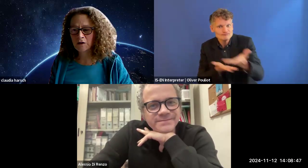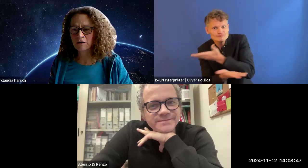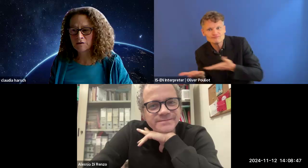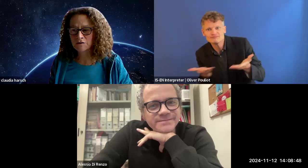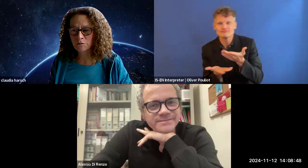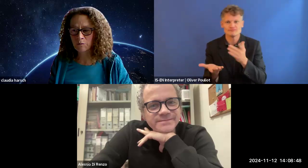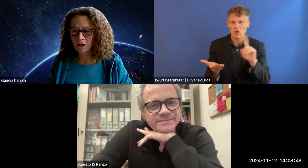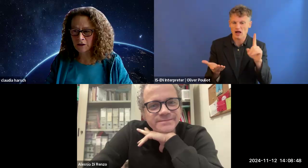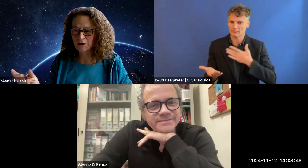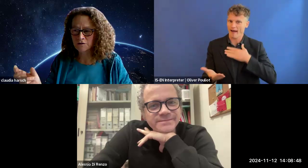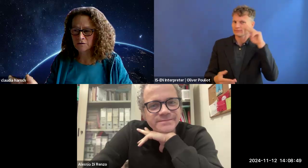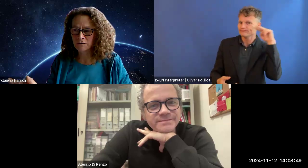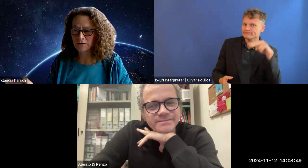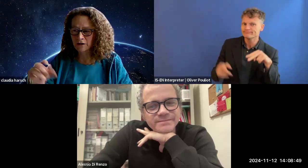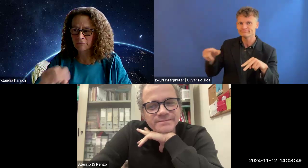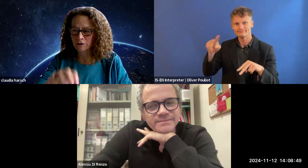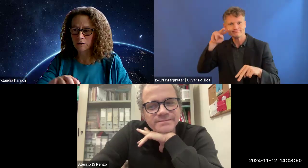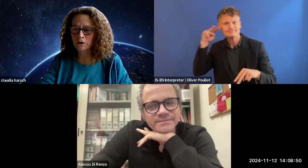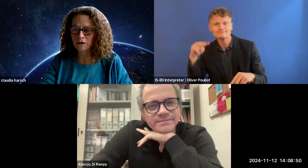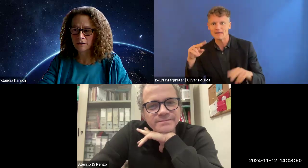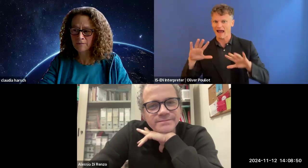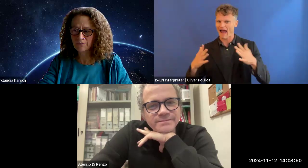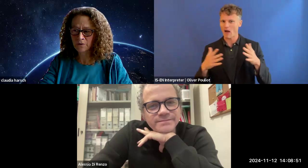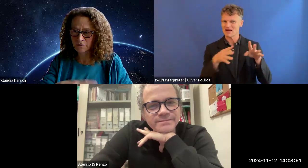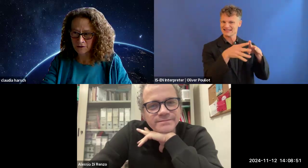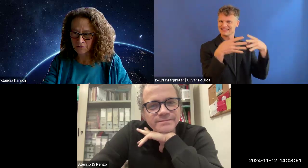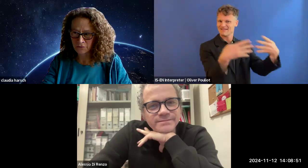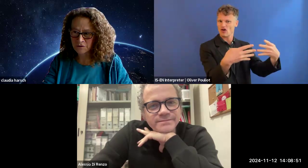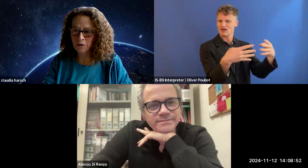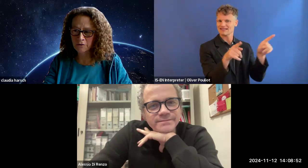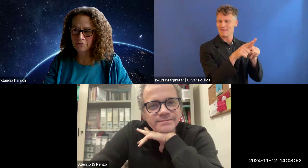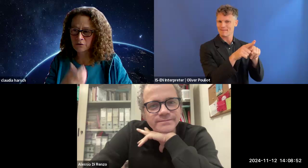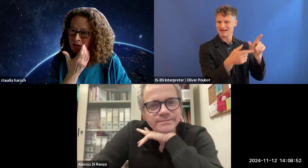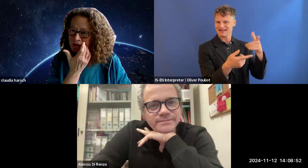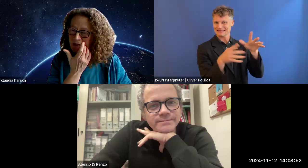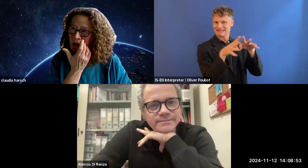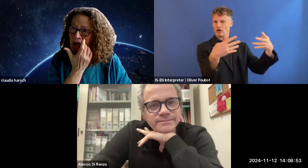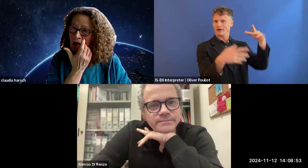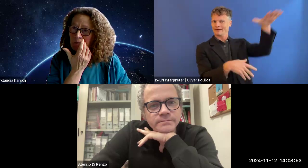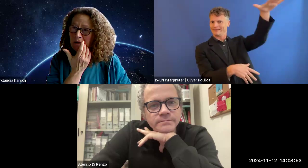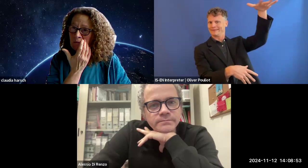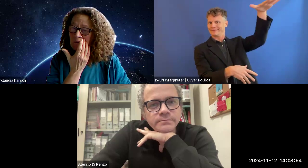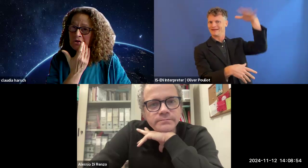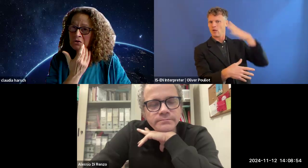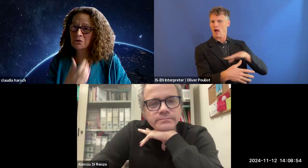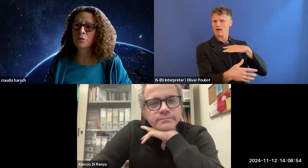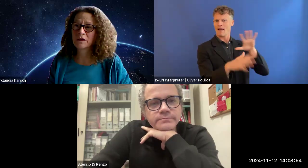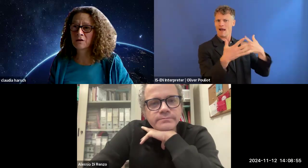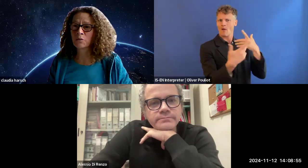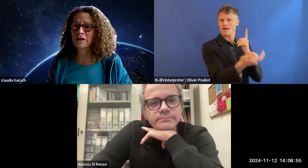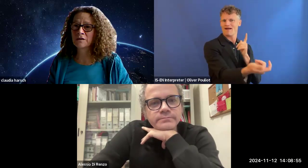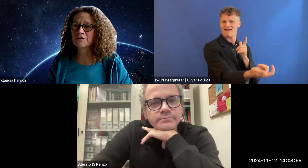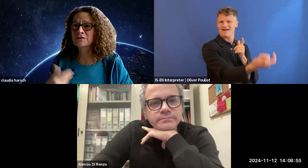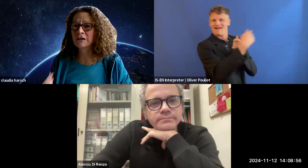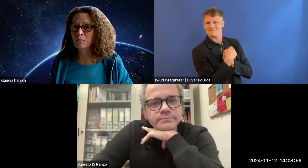different experiences with making the CFR relevant locally. So that's the first part of your question. I'm not sure